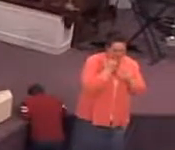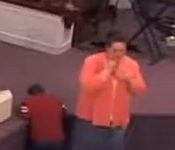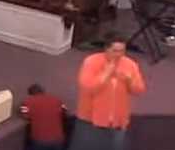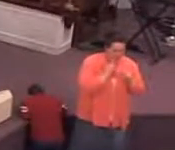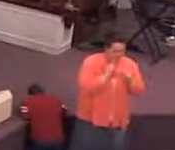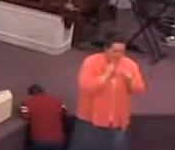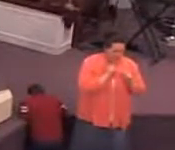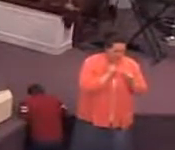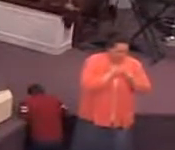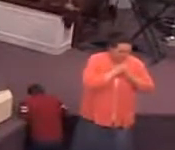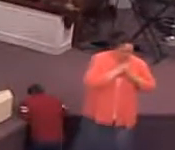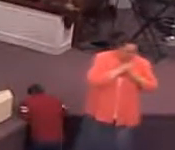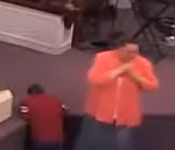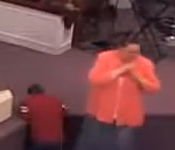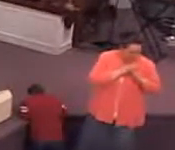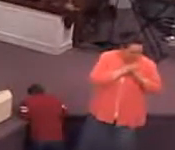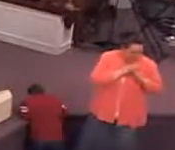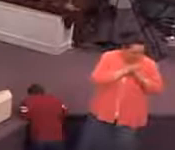is going to reveal it.